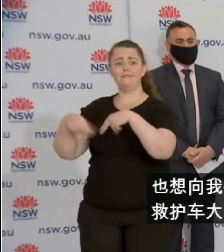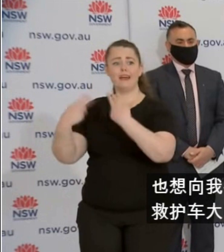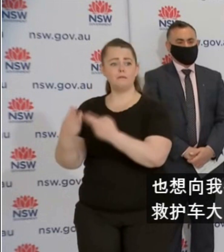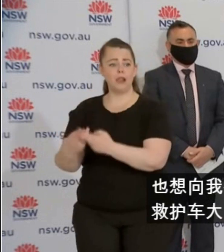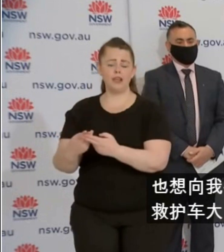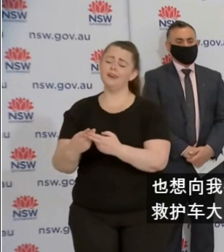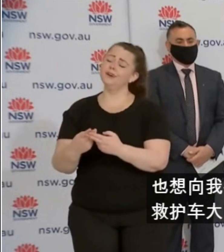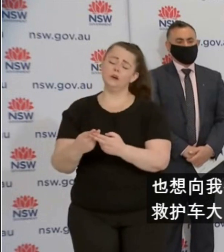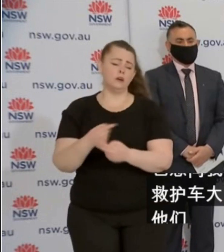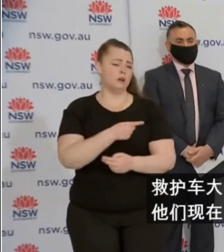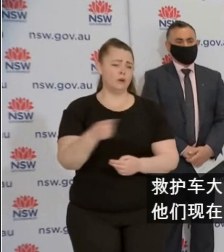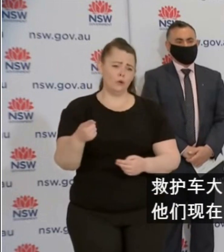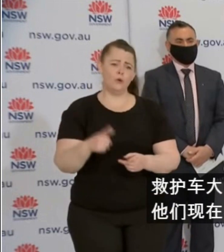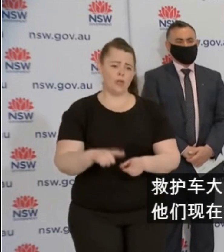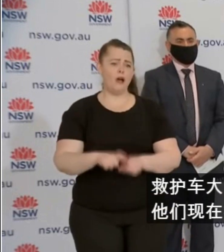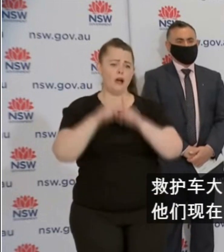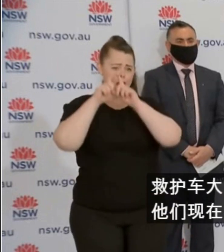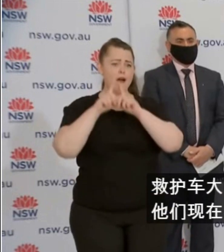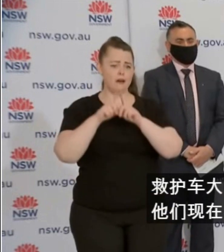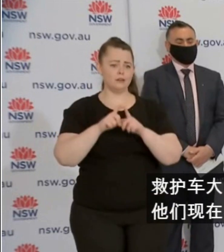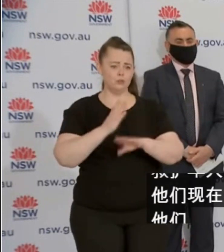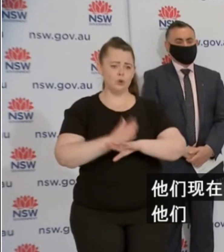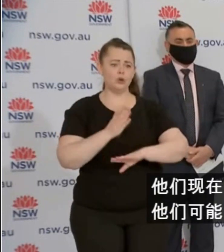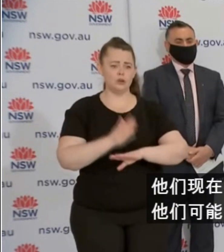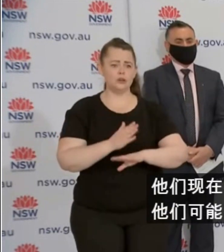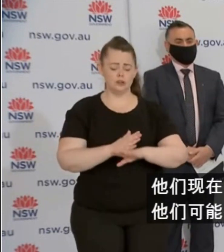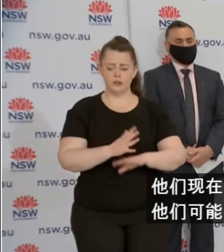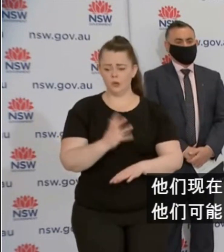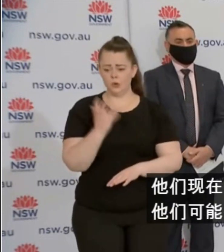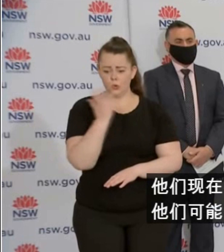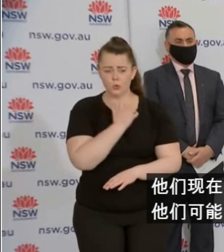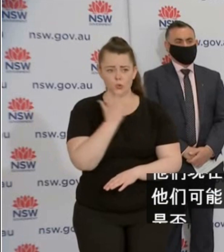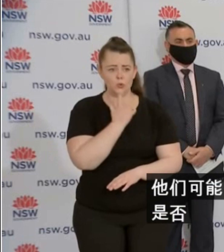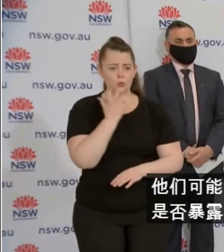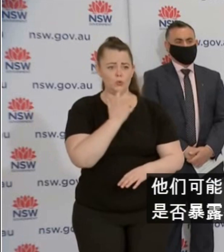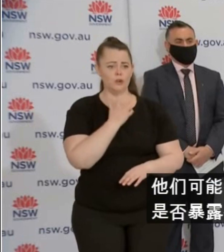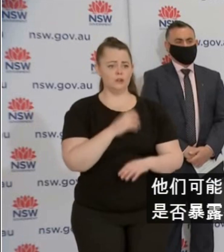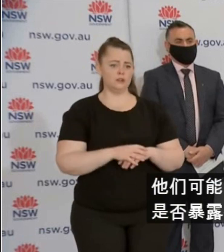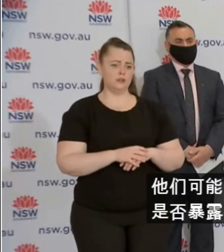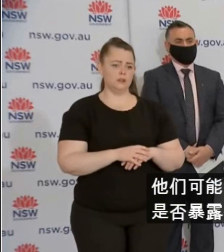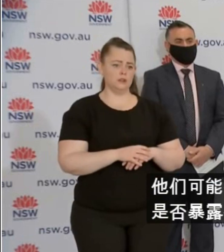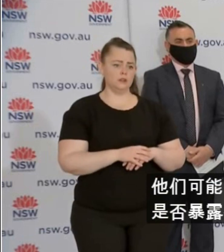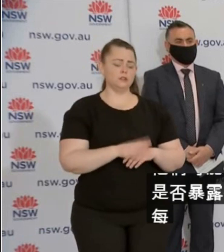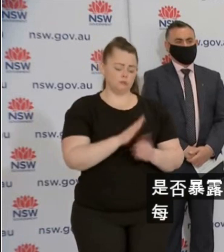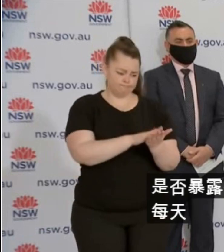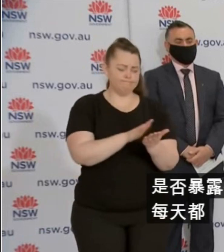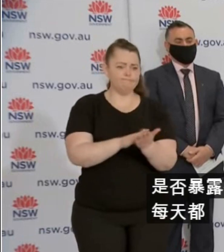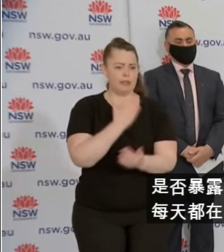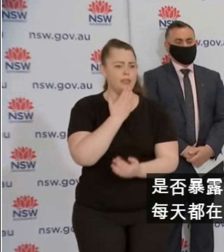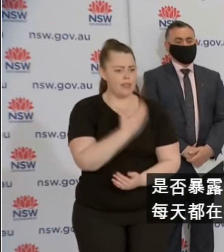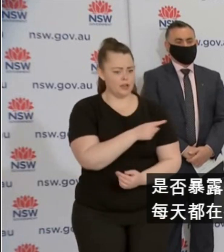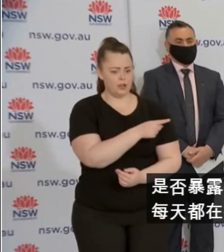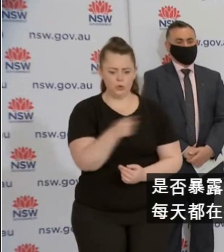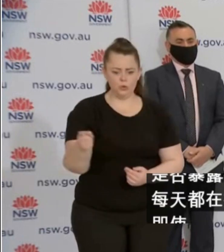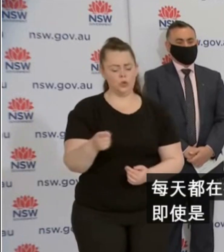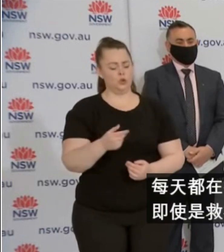and paramedics. Anytime they're called out now to a home, they may not know if that home's been exposed or not, and they're putting themselves on the line every